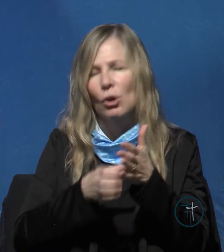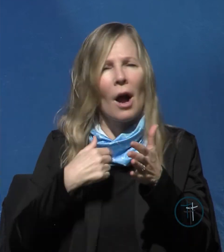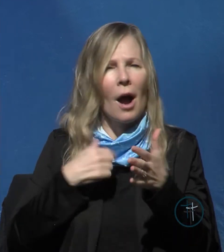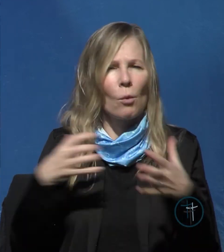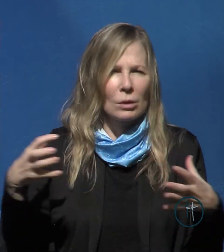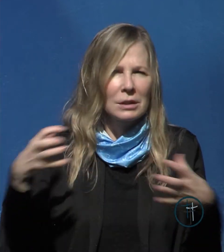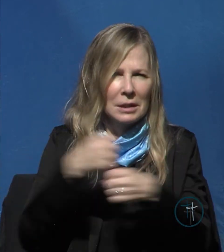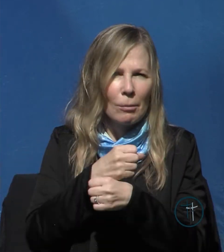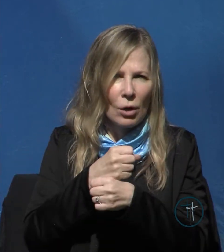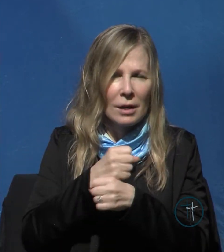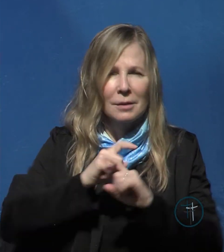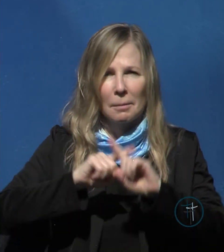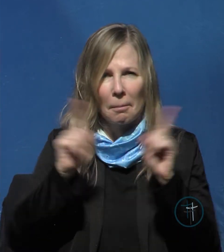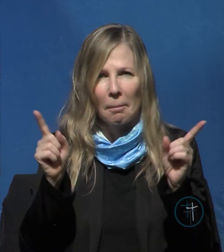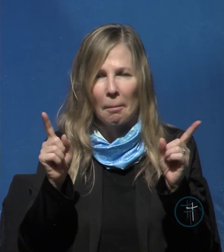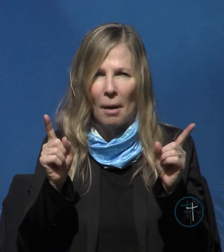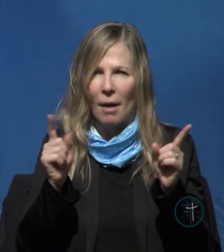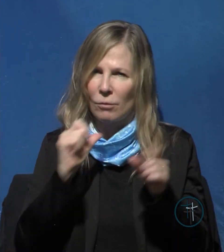was going on as I normally do.